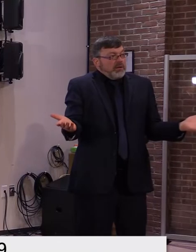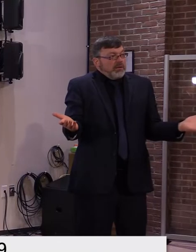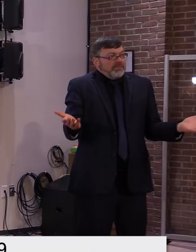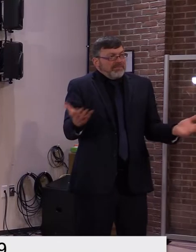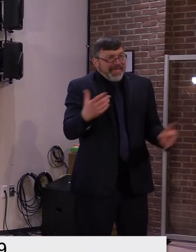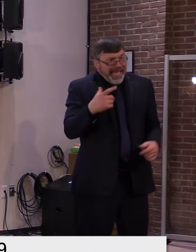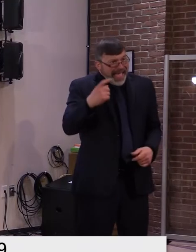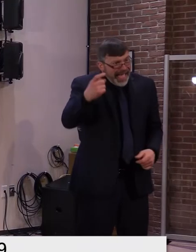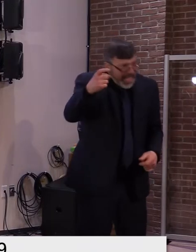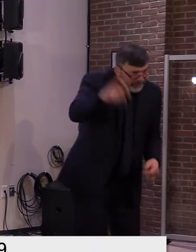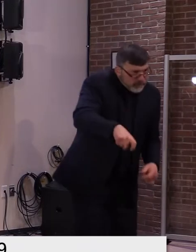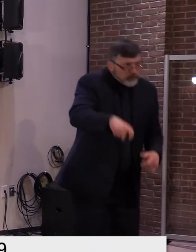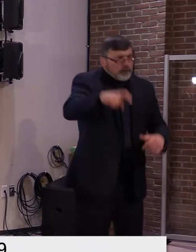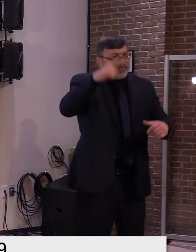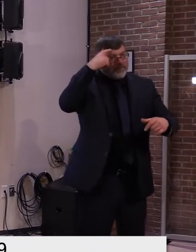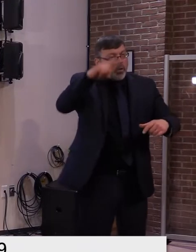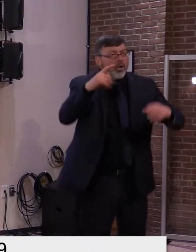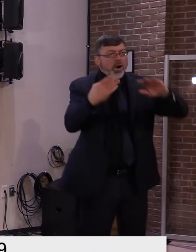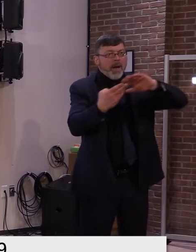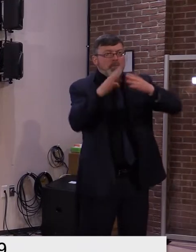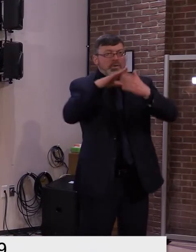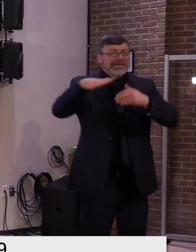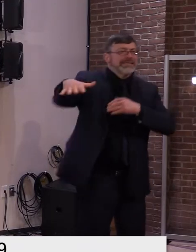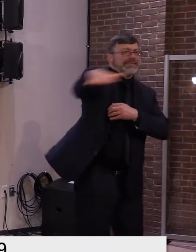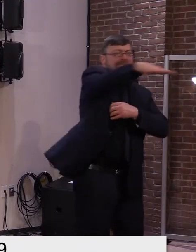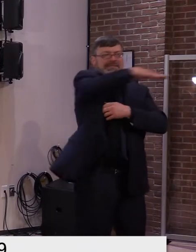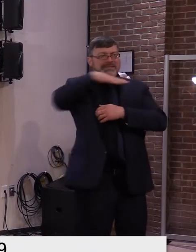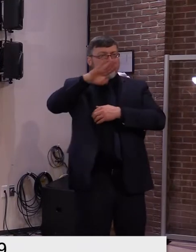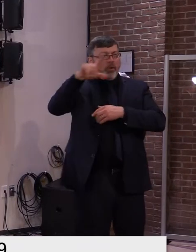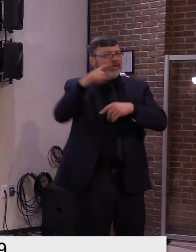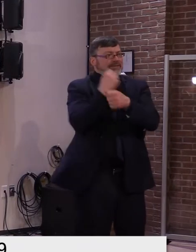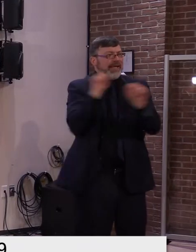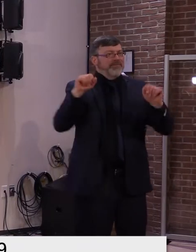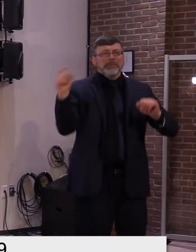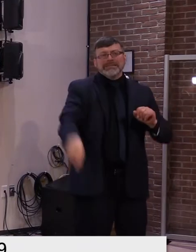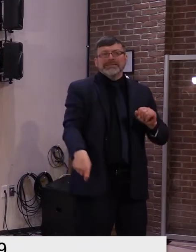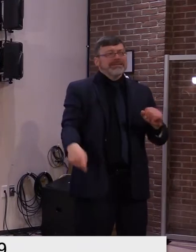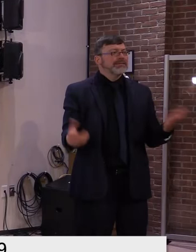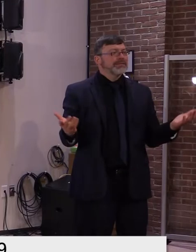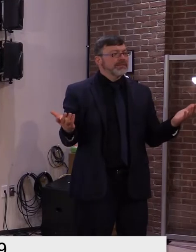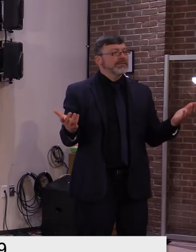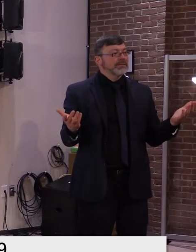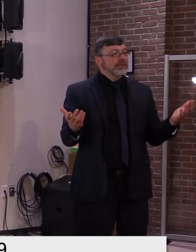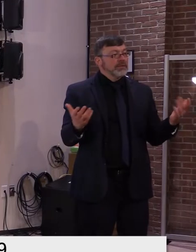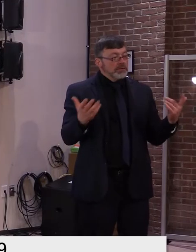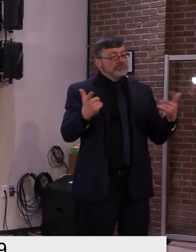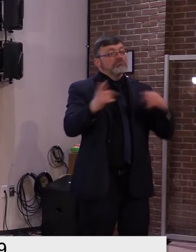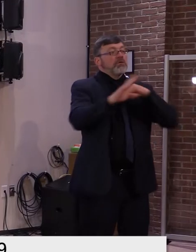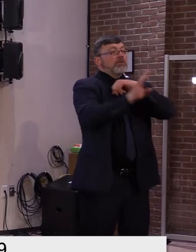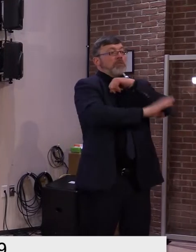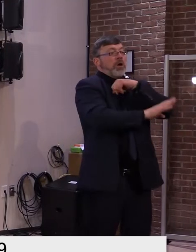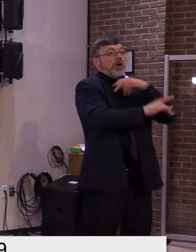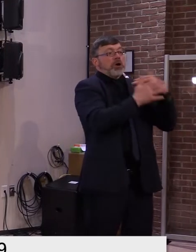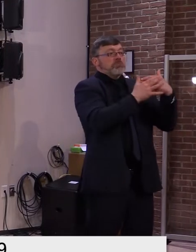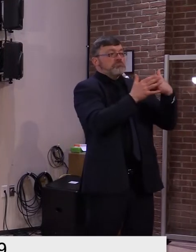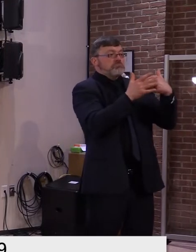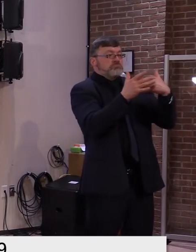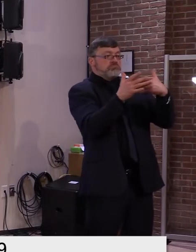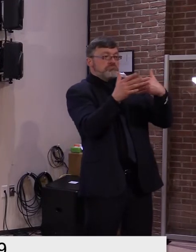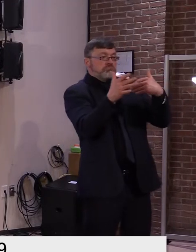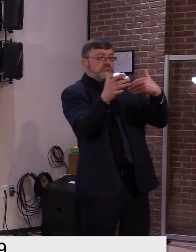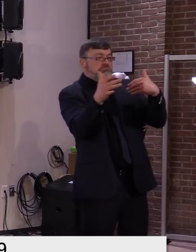a result, I think they were successful over the last couple of, few months. And we've